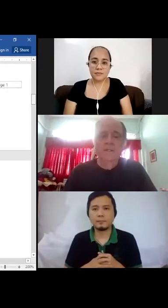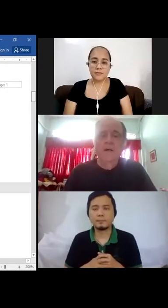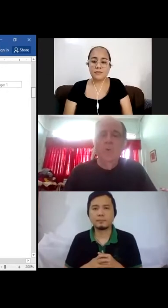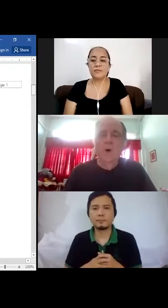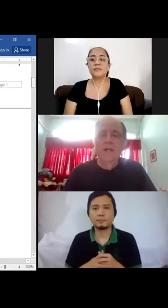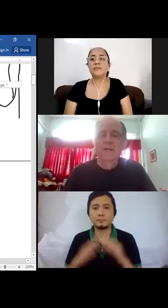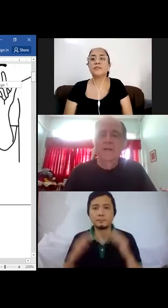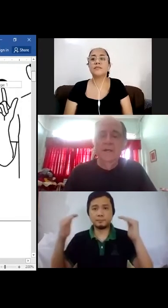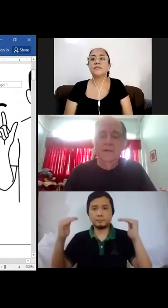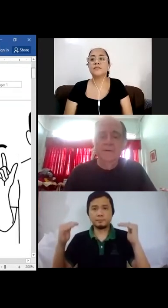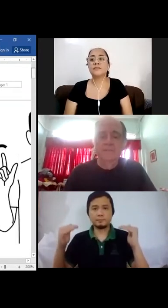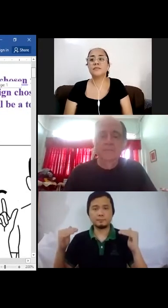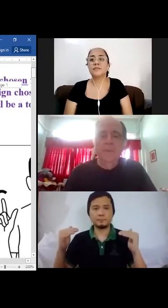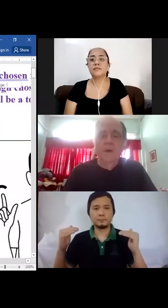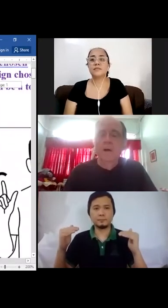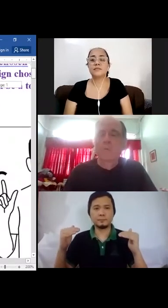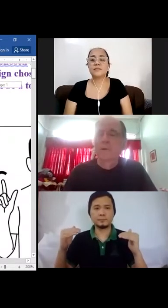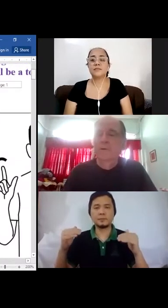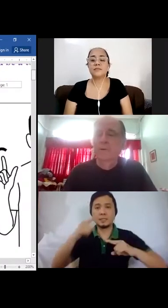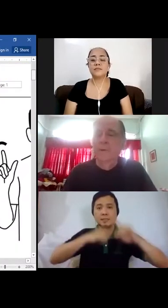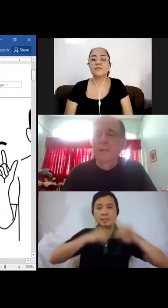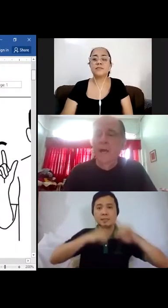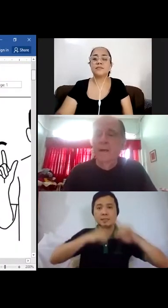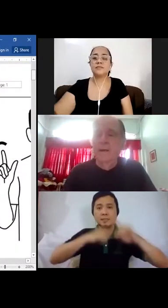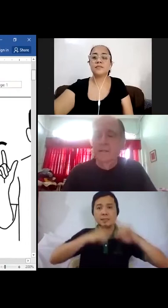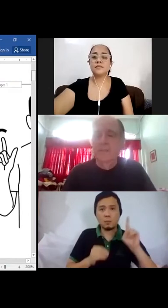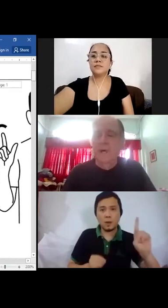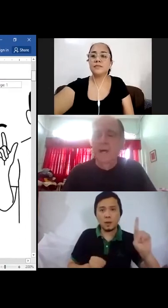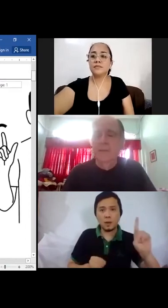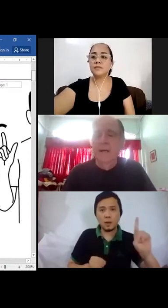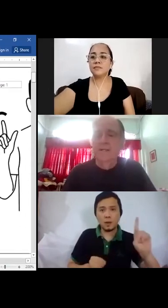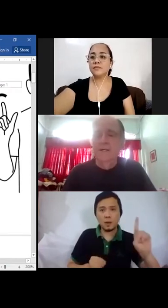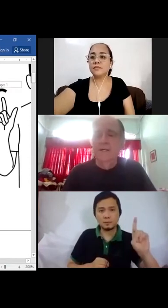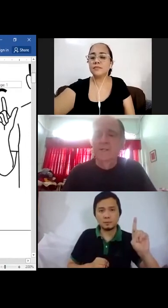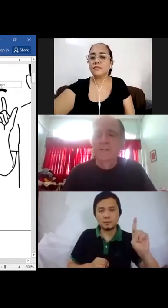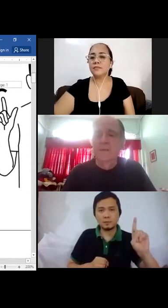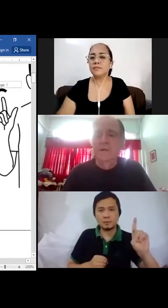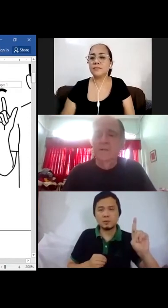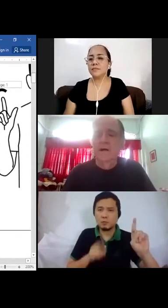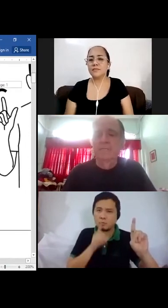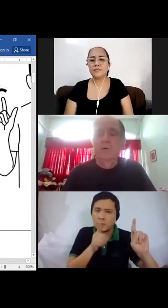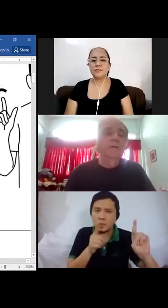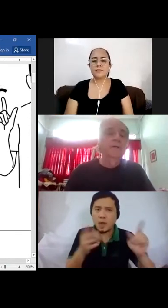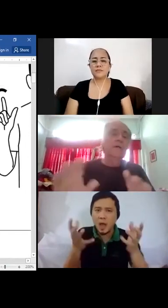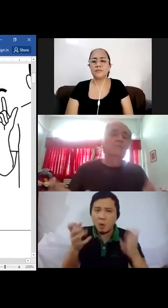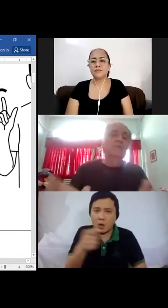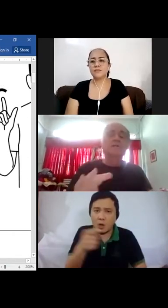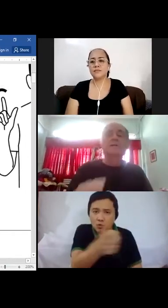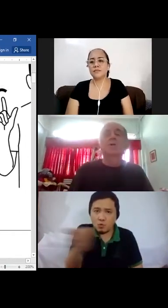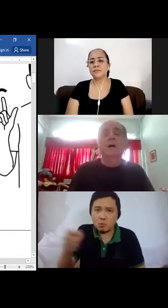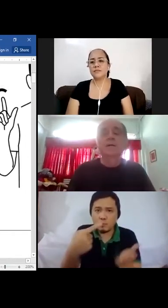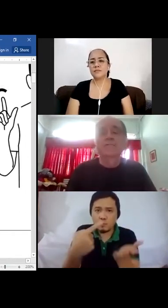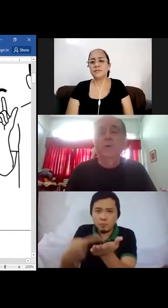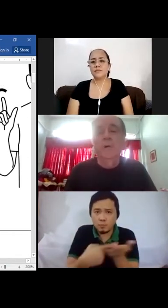Now, sign 1 in the sentence. I want you to take some time and discuss this among yourself. You can discuss phrase